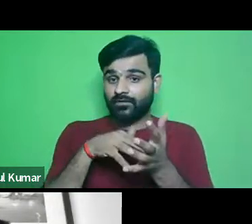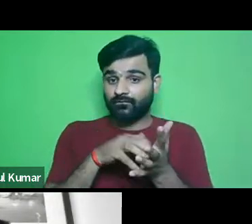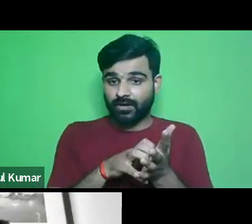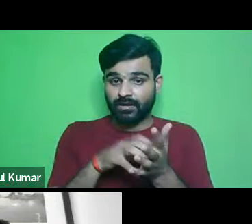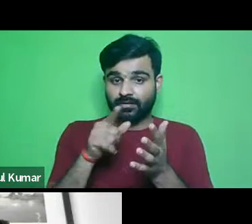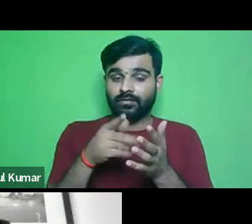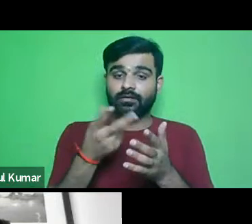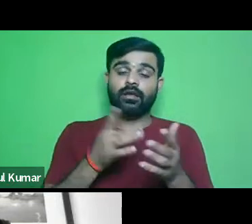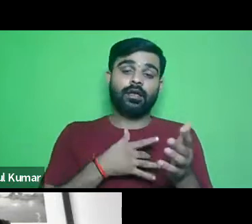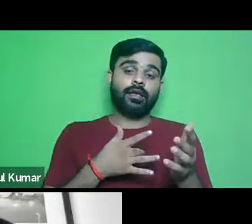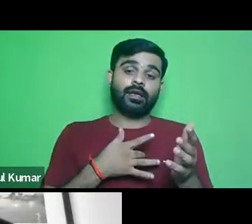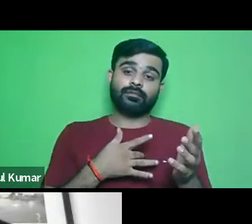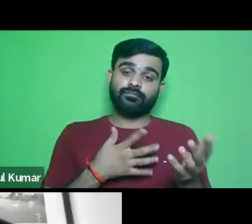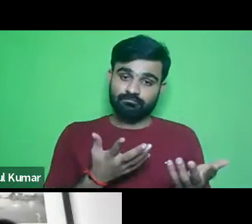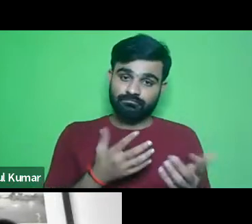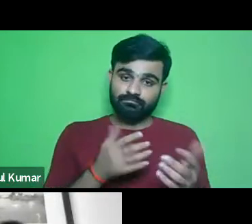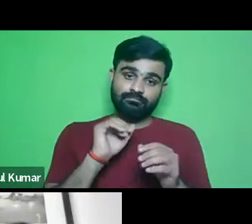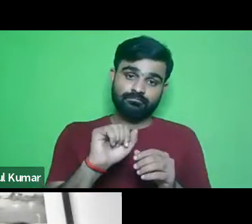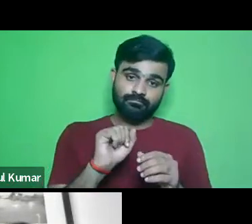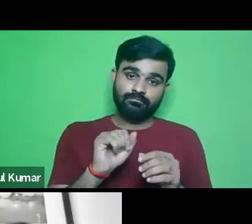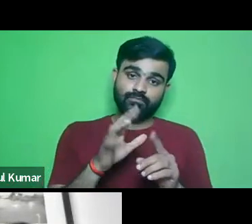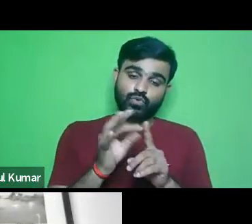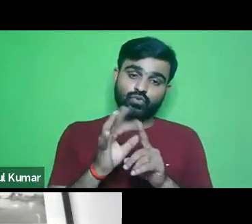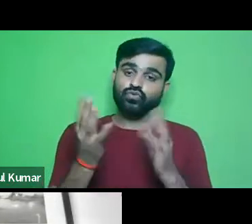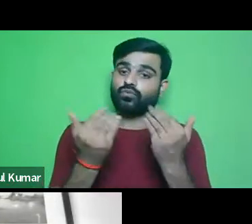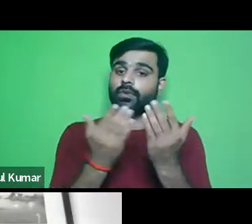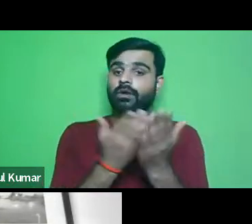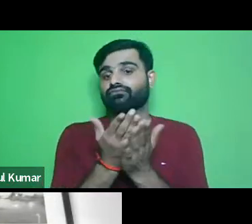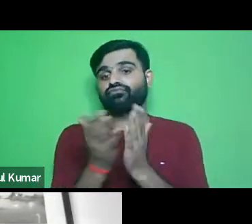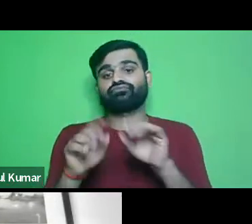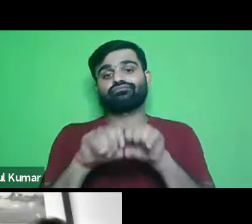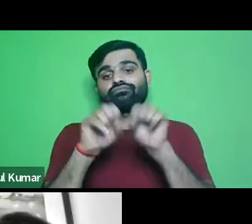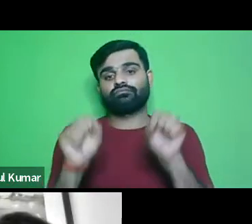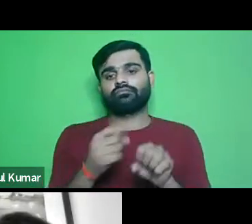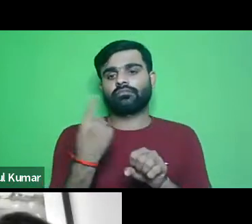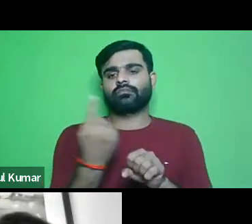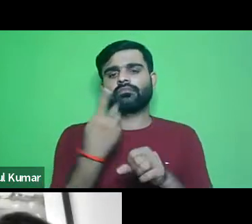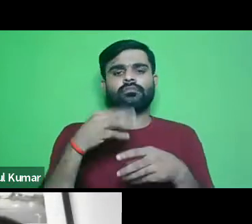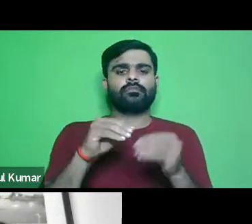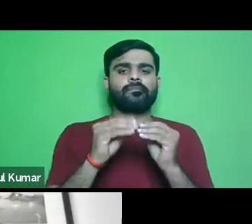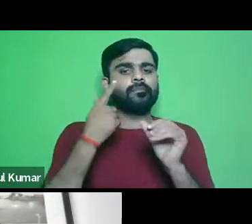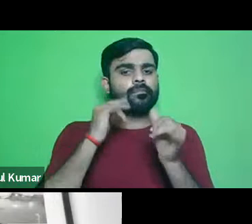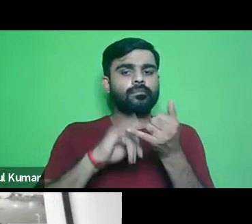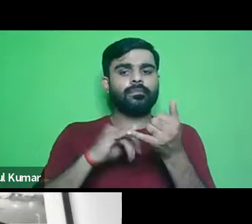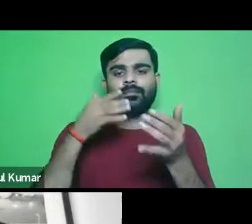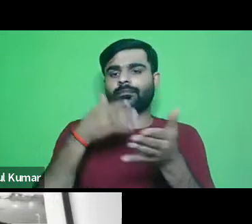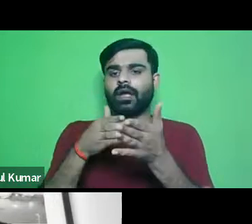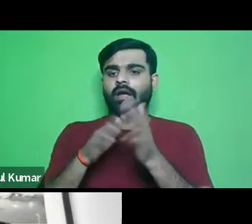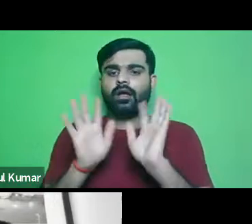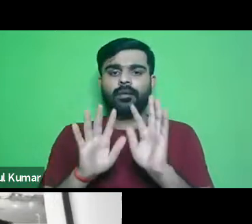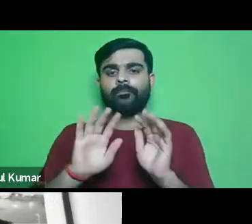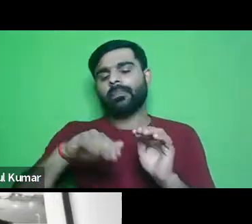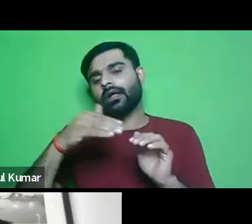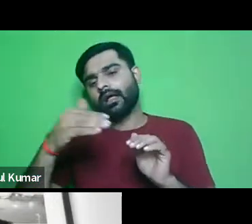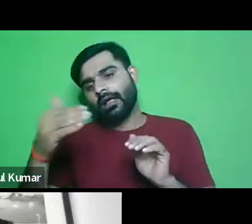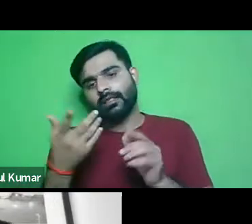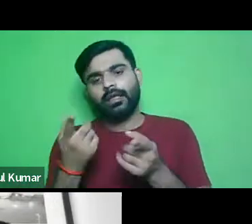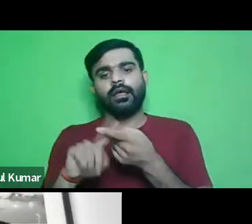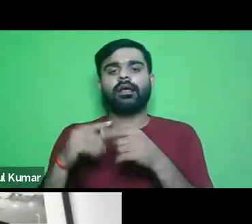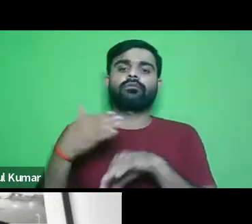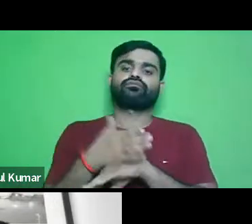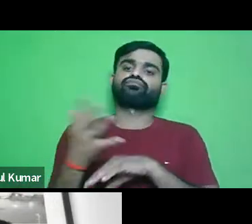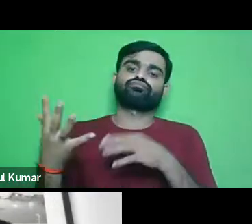can wreak havoc on what's possible with those systems, not just from a bias perspective, but also other harms that